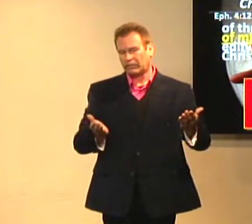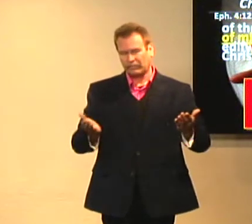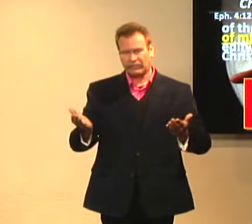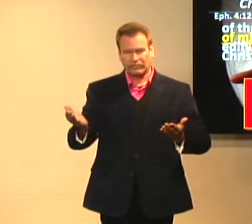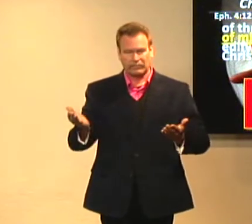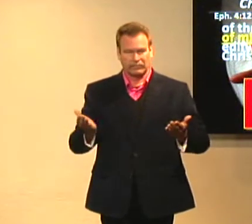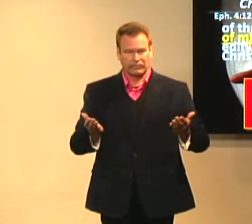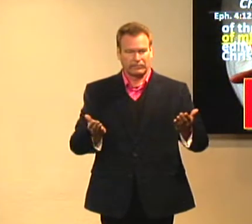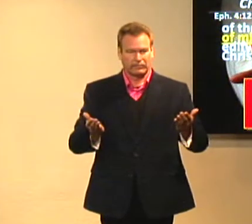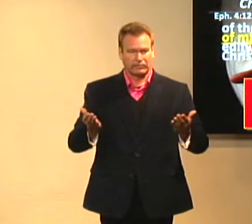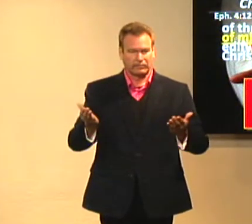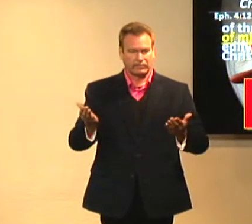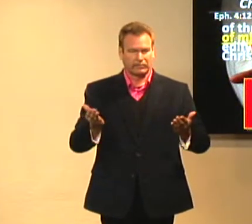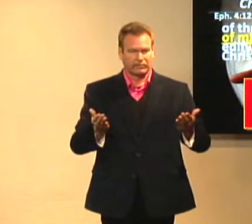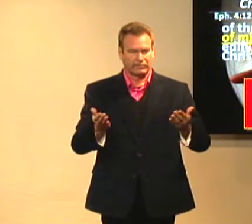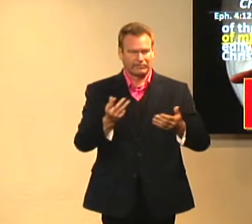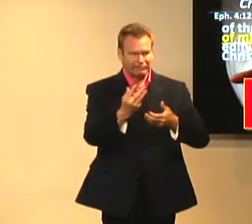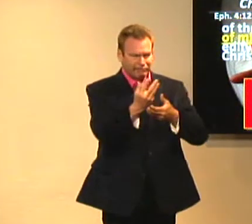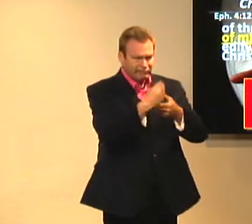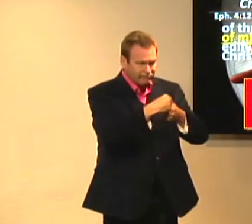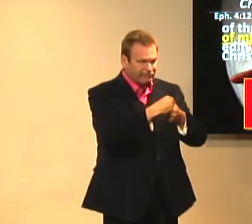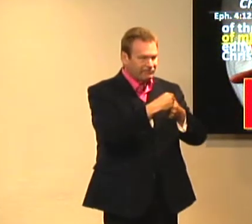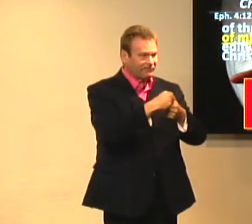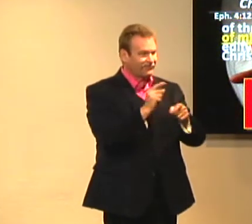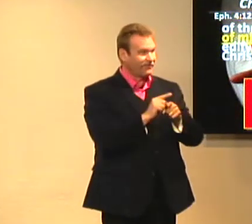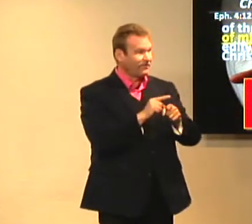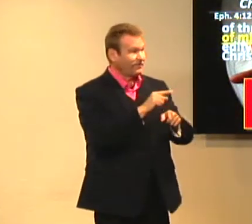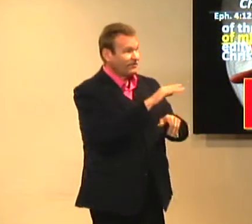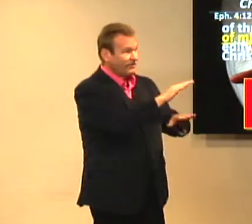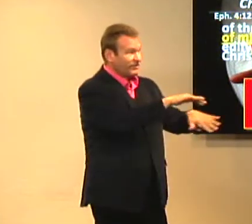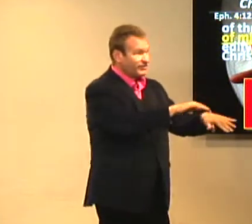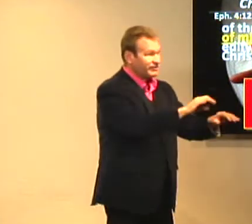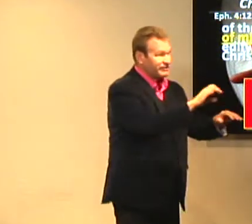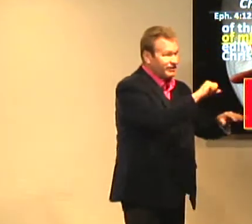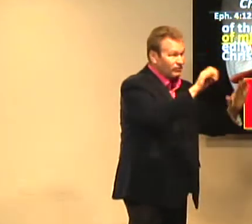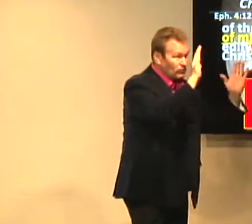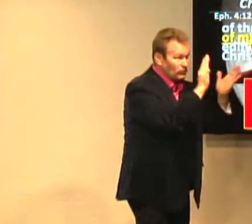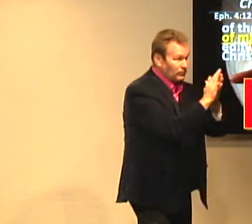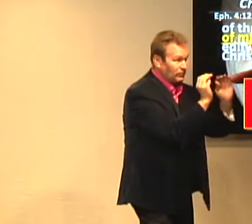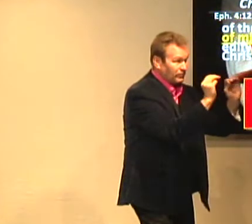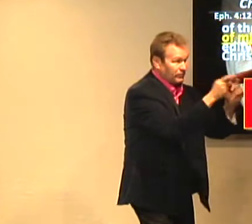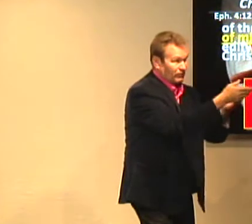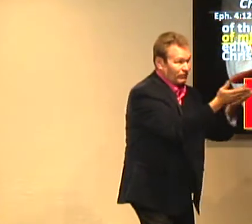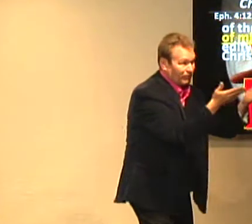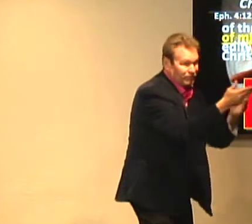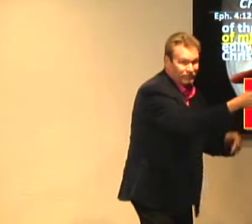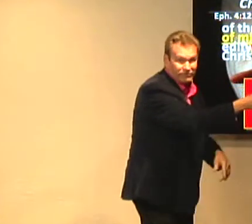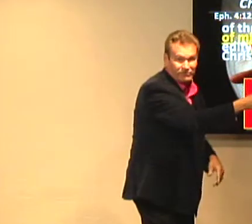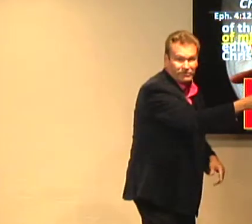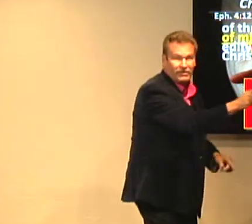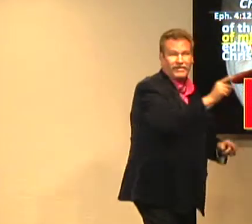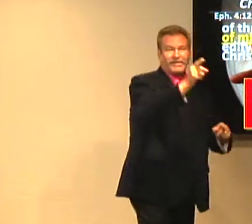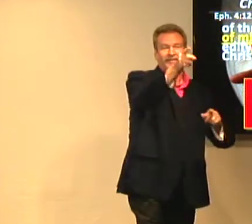God has given us these gifts to serve others. Like in Sunday school, we teach the